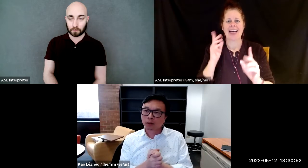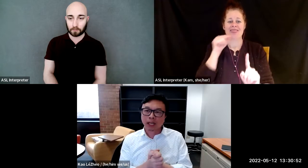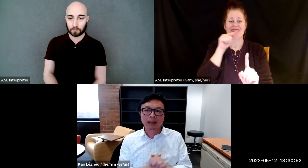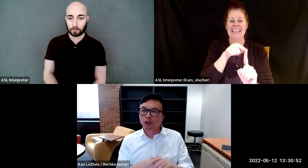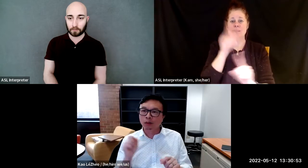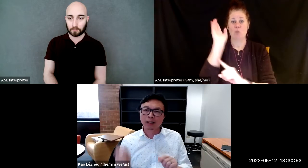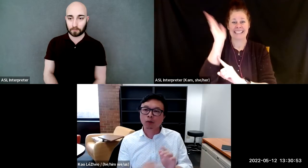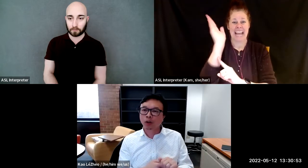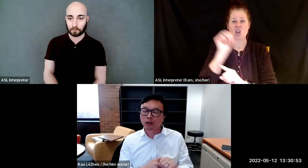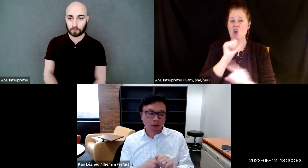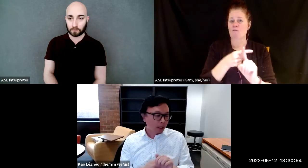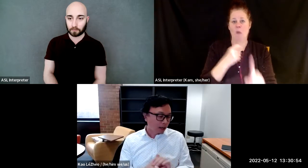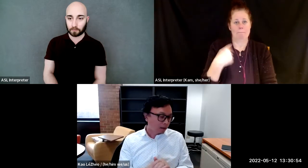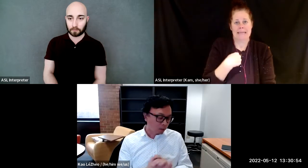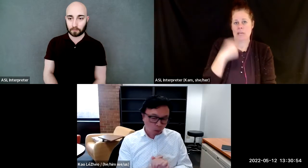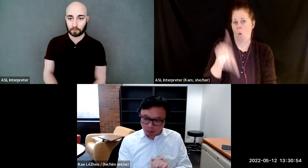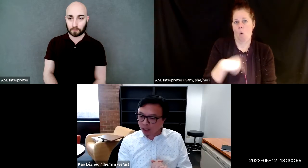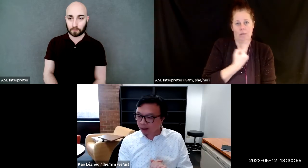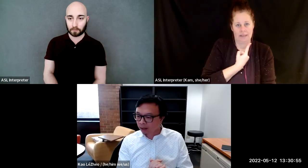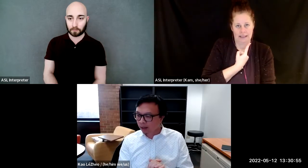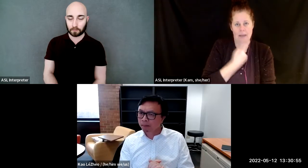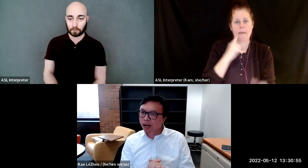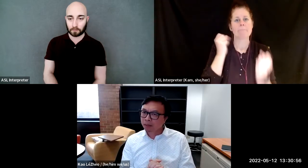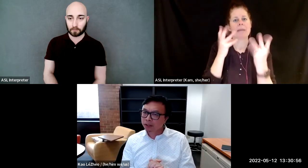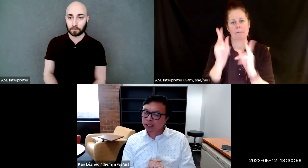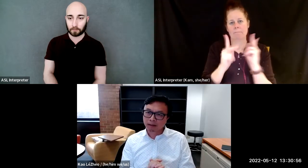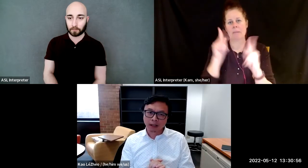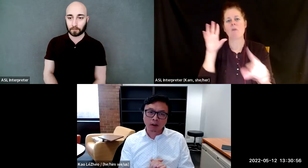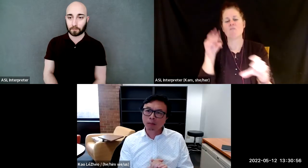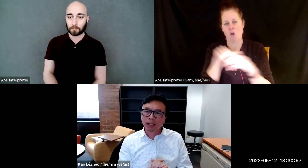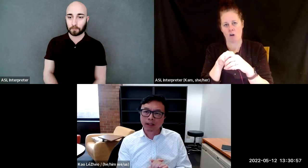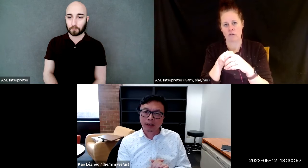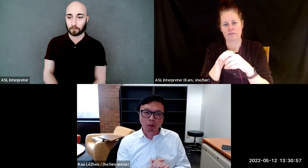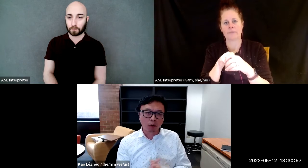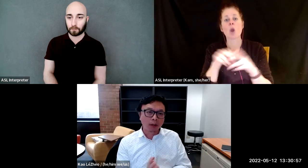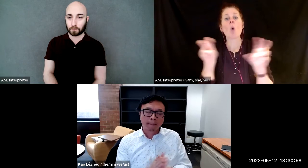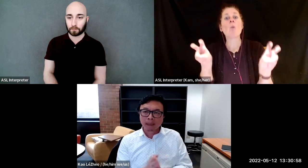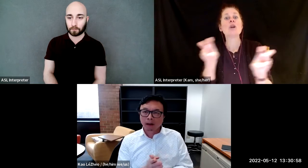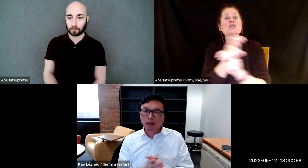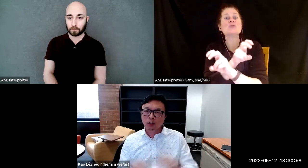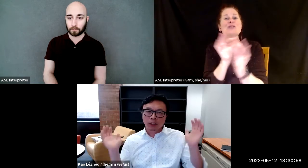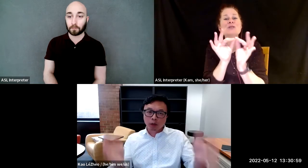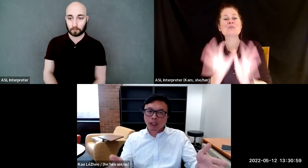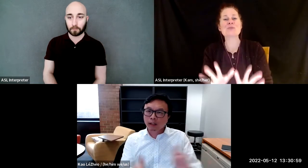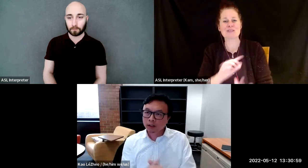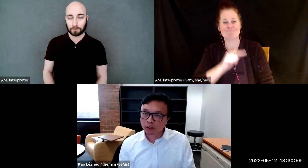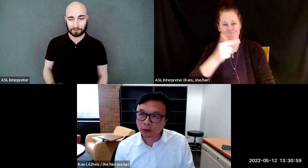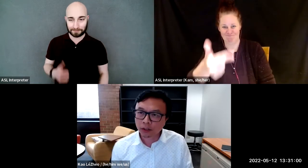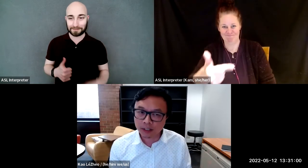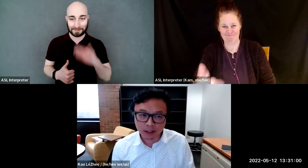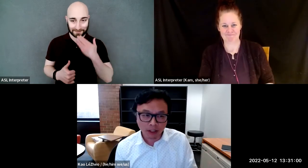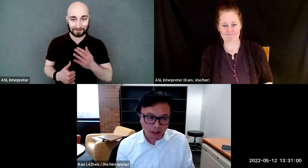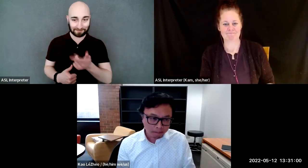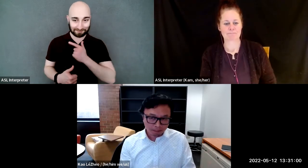of folks. So Diane Coleman, Ricardo Leyva Puebla, and Mai Mostad. So they all played a key role. Okay, so what you read here is the